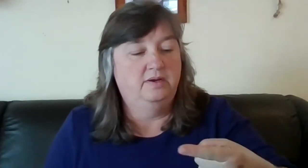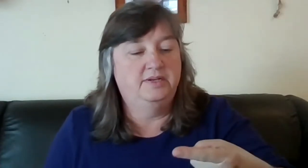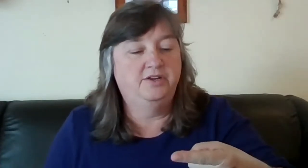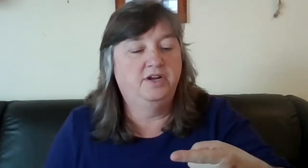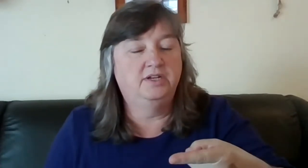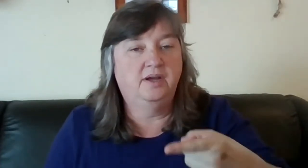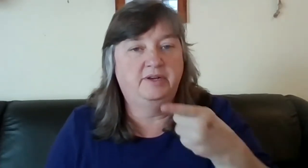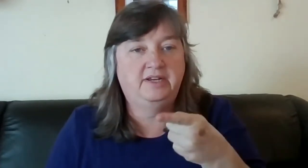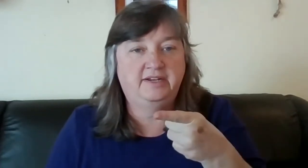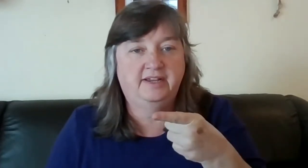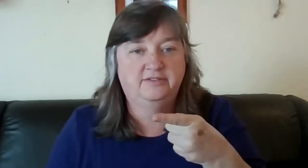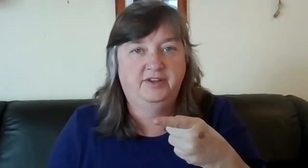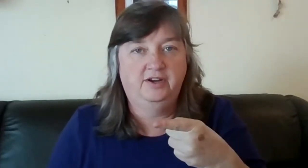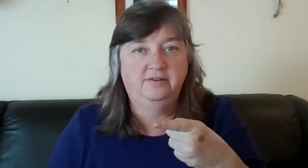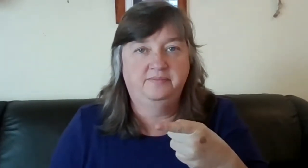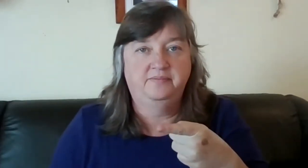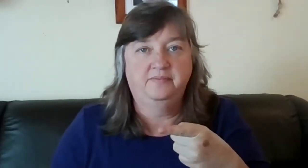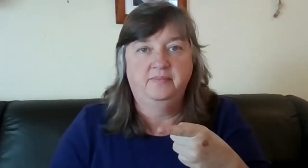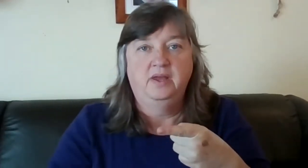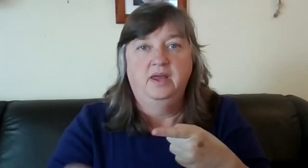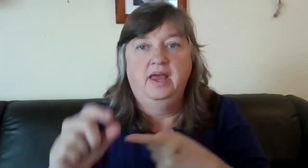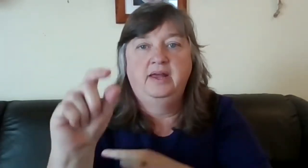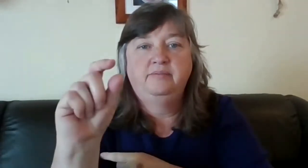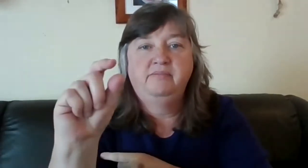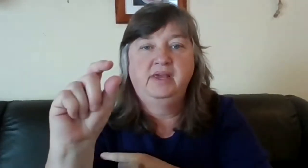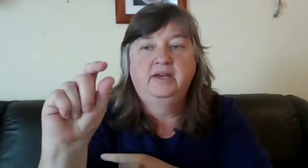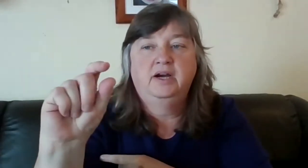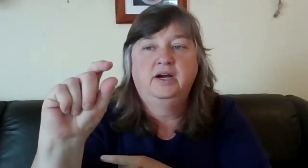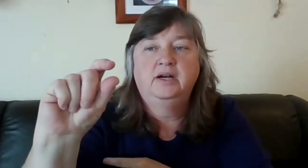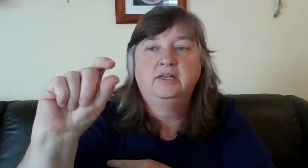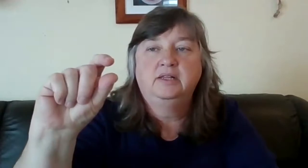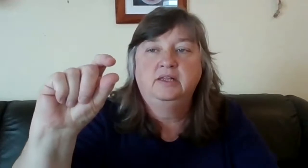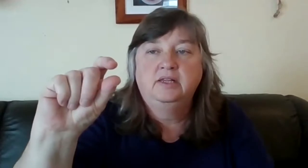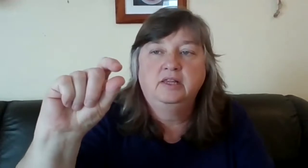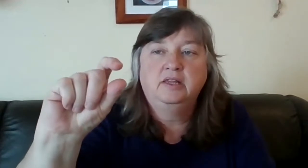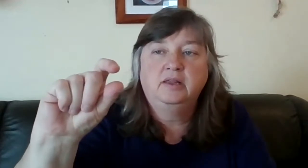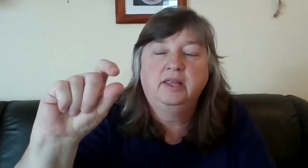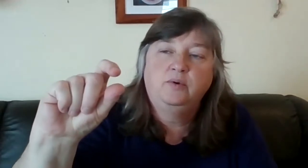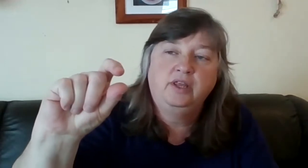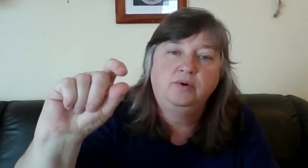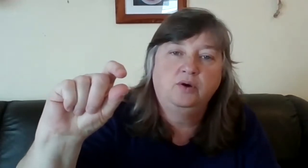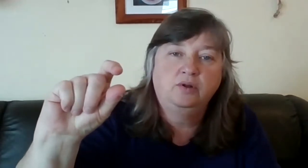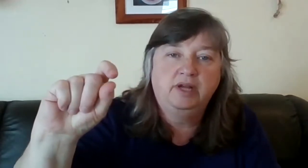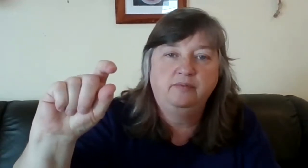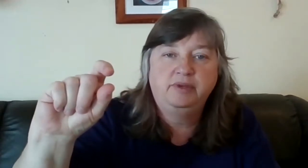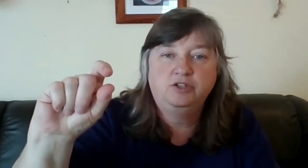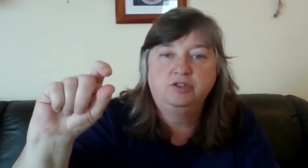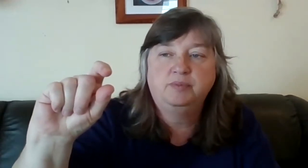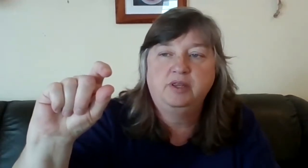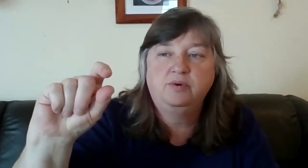take your non-dominant index finger and make like what you would hold, kind of pinchers, but you would